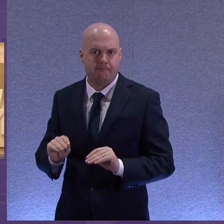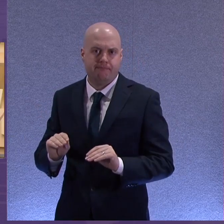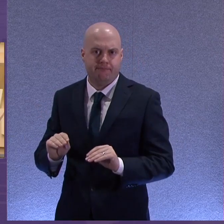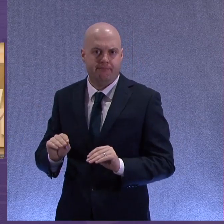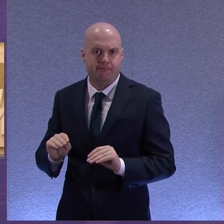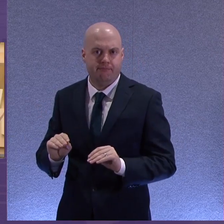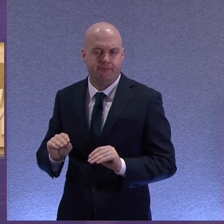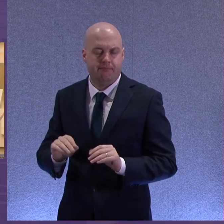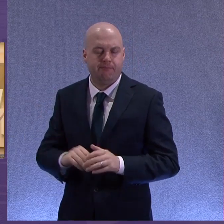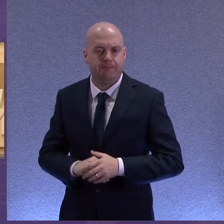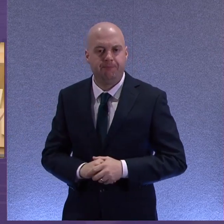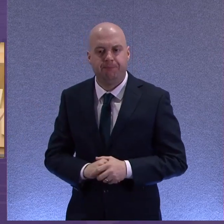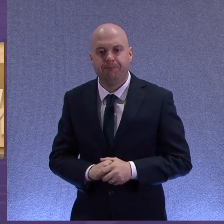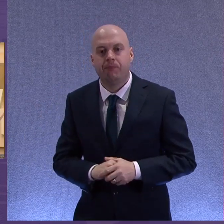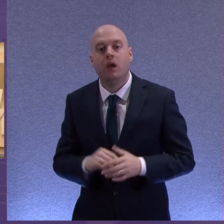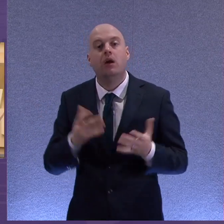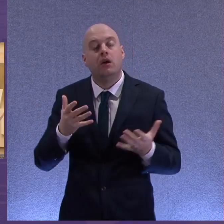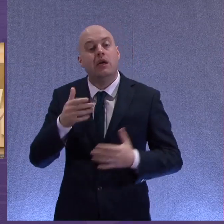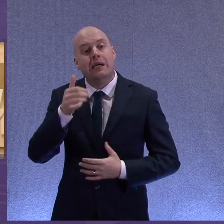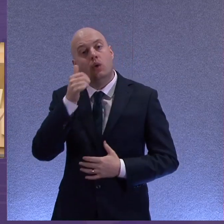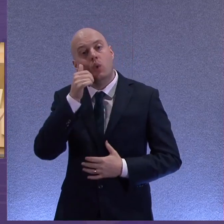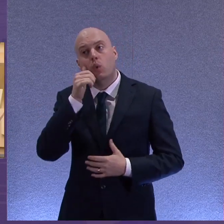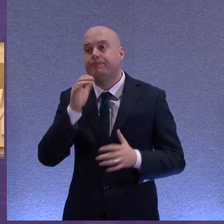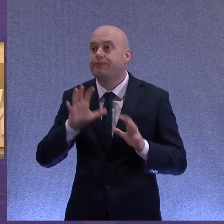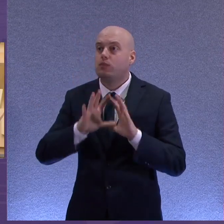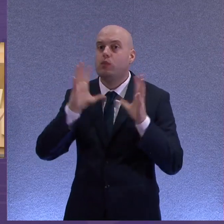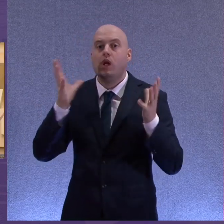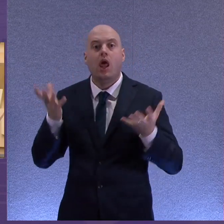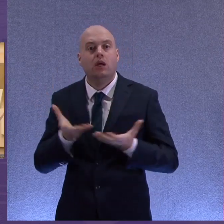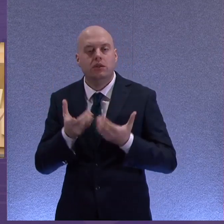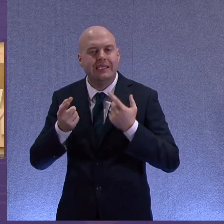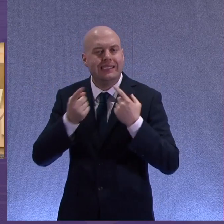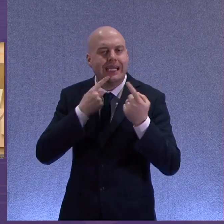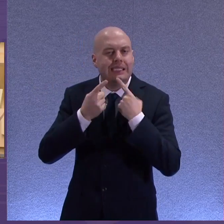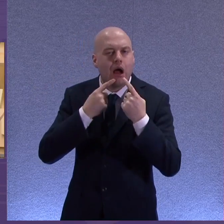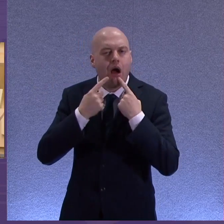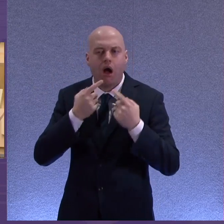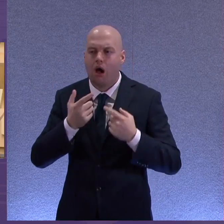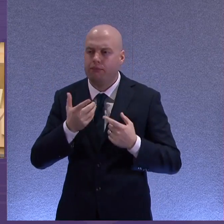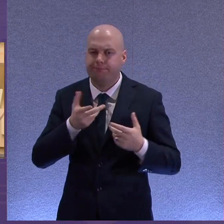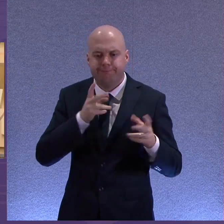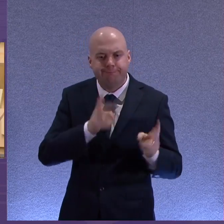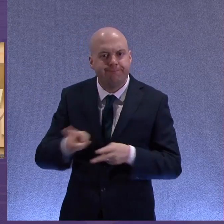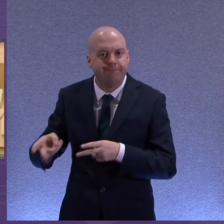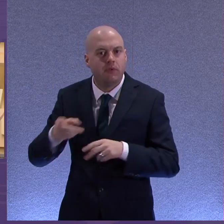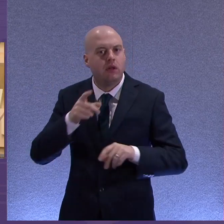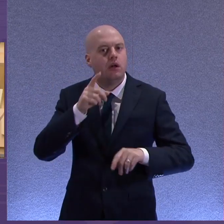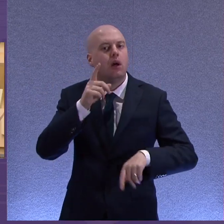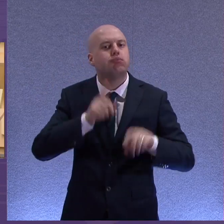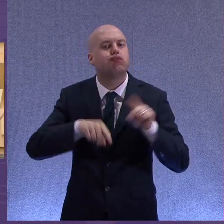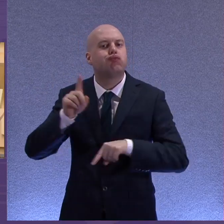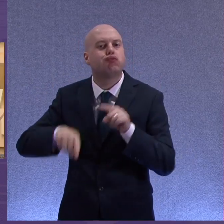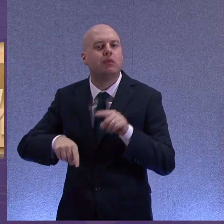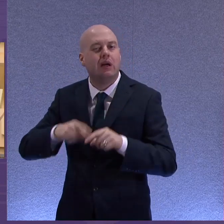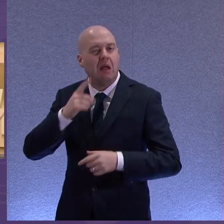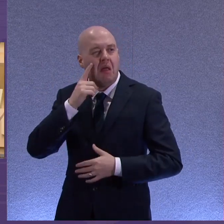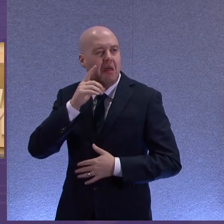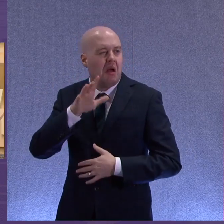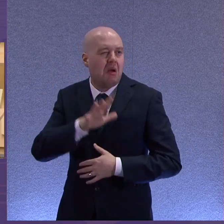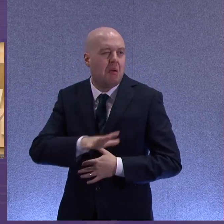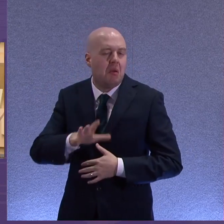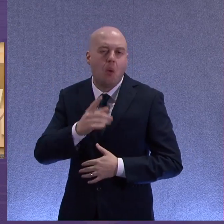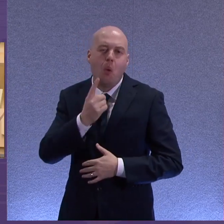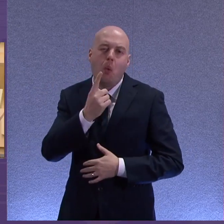of estimates globally, and certainly based on the data here, is that the mortality rate from this is perhaps around 1%.